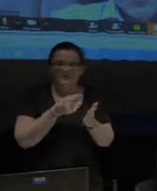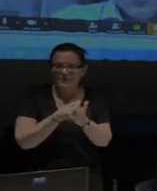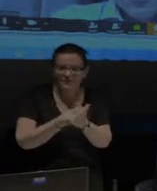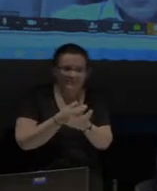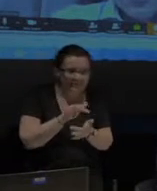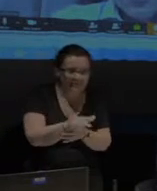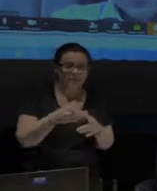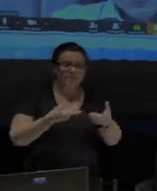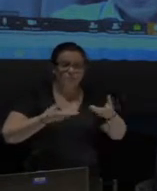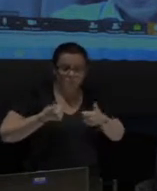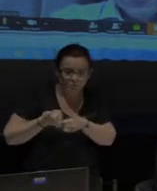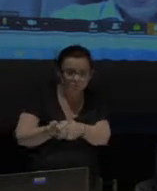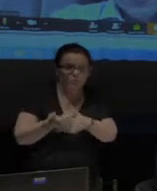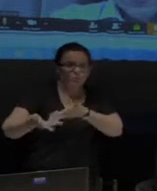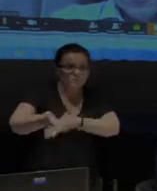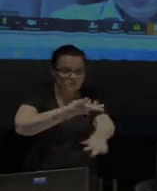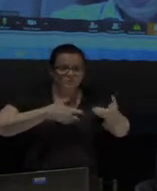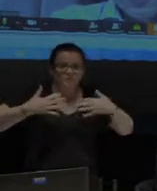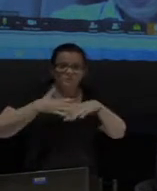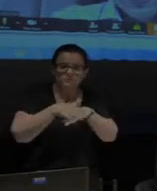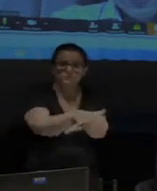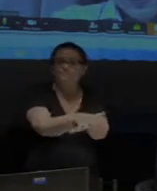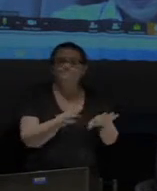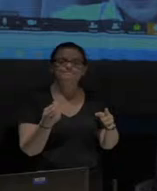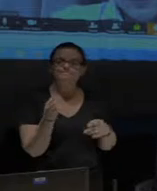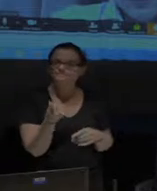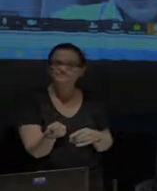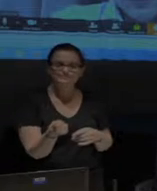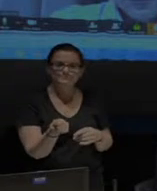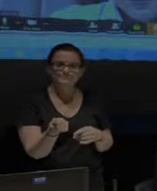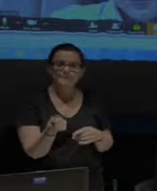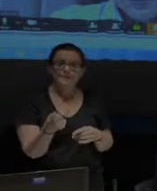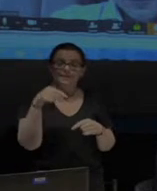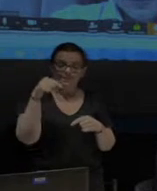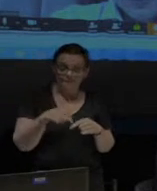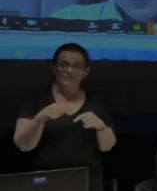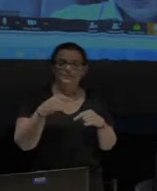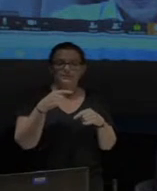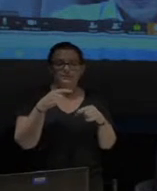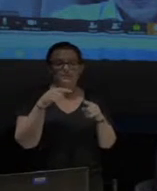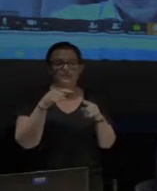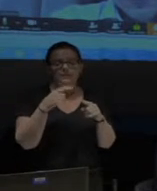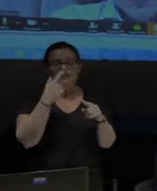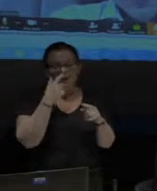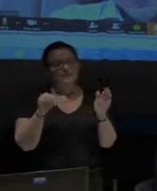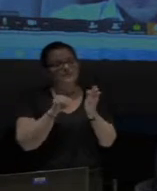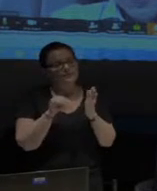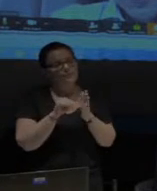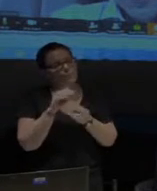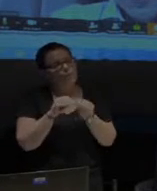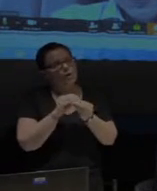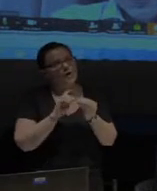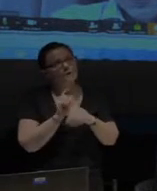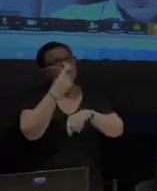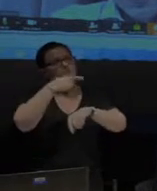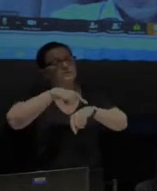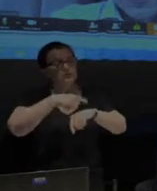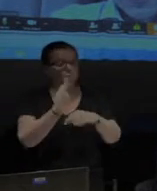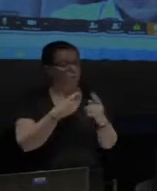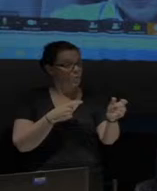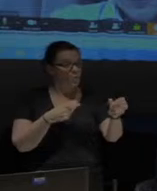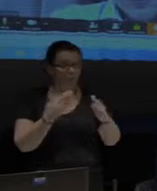get to it. I think there is a human aspect to all of this, that it can be difficult to figure out for the first time how to work with someone who's missing a